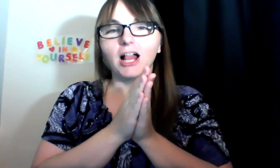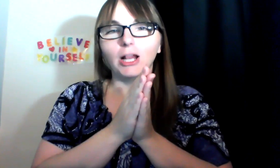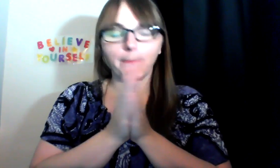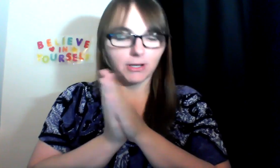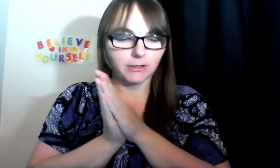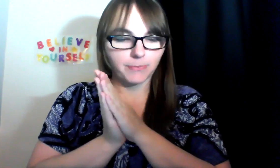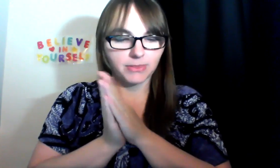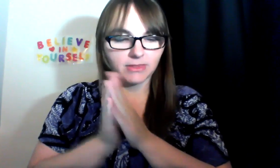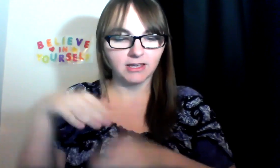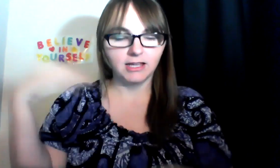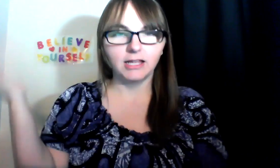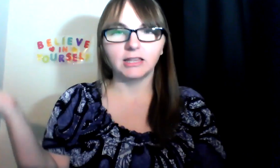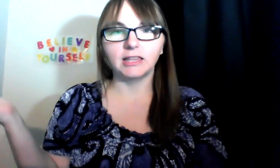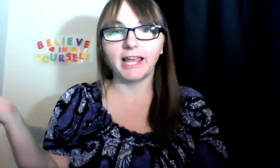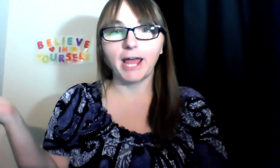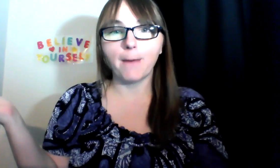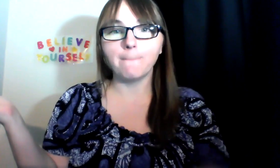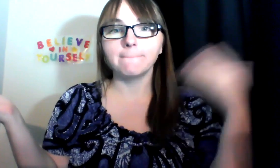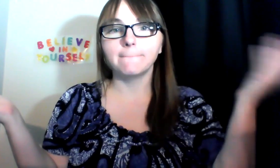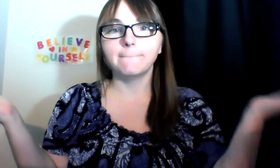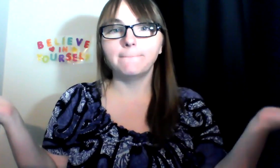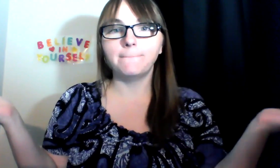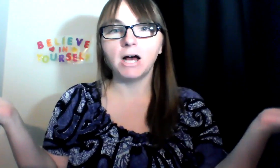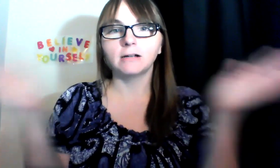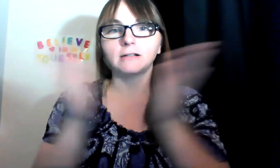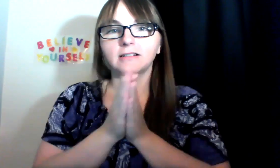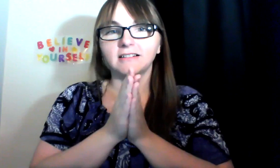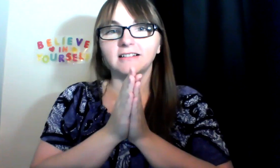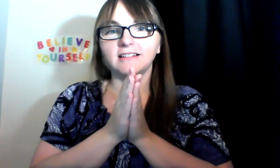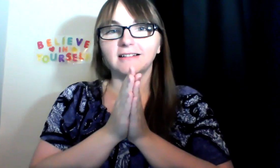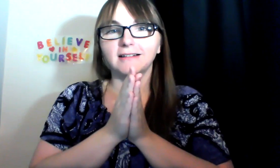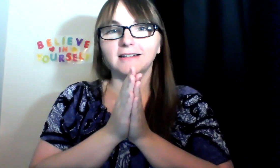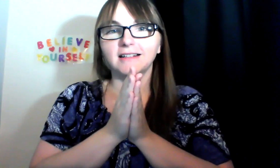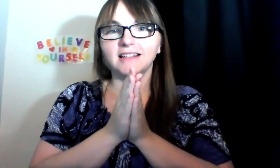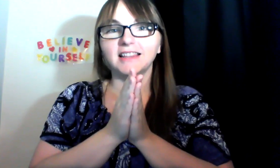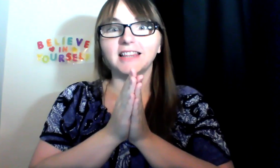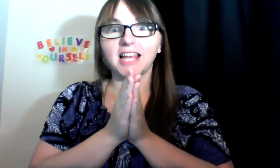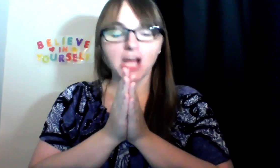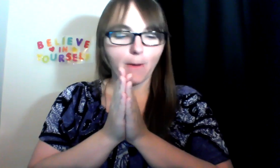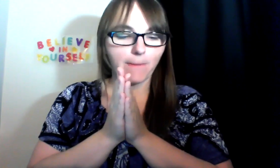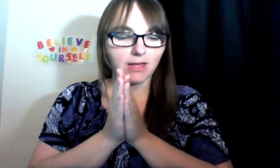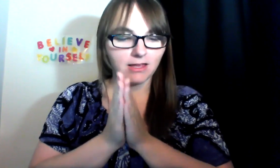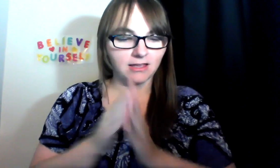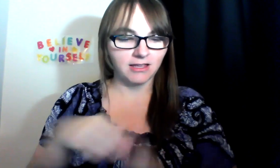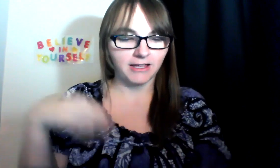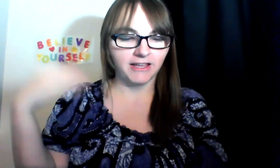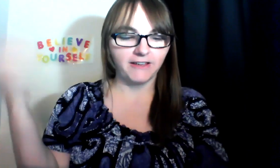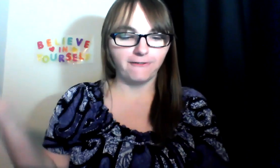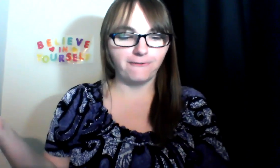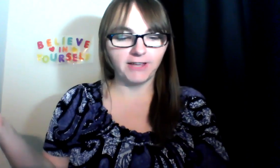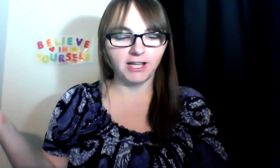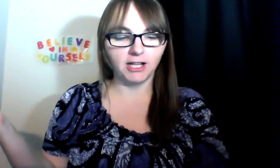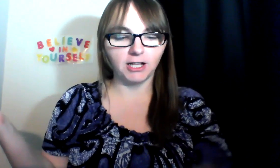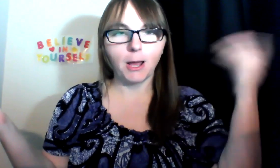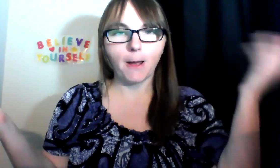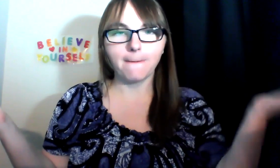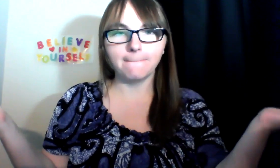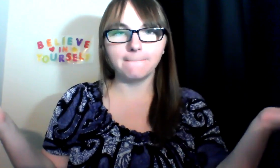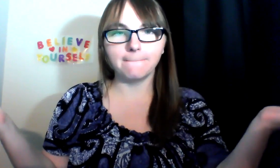Help. Lamp. Puh. Lamp. Fill, mm.